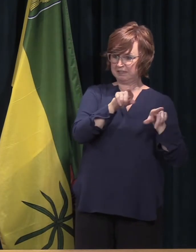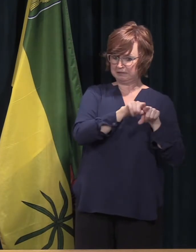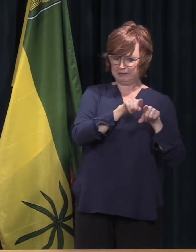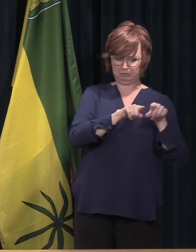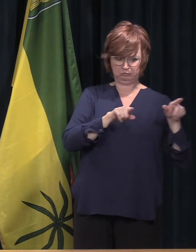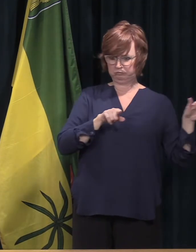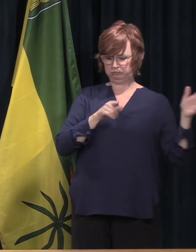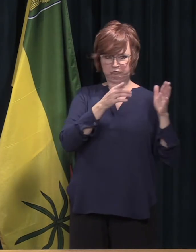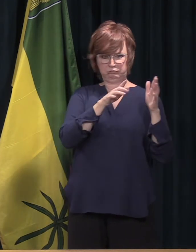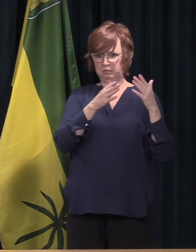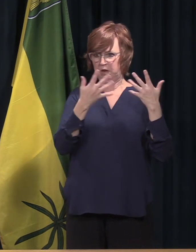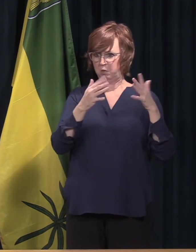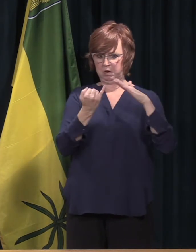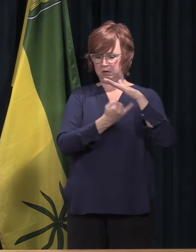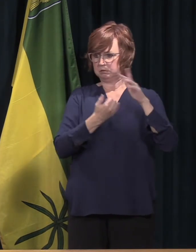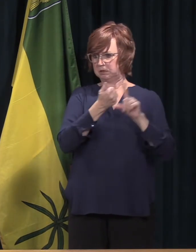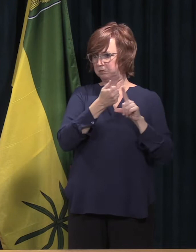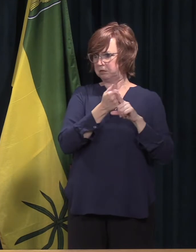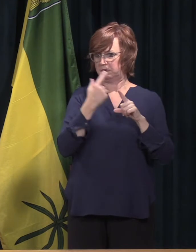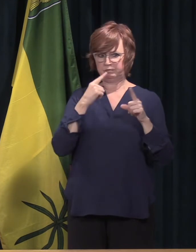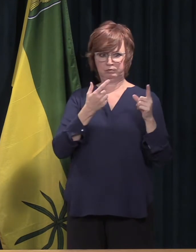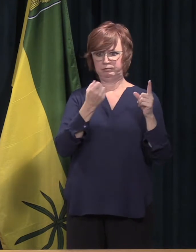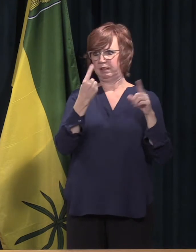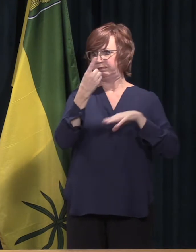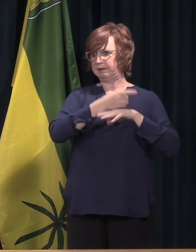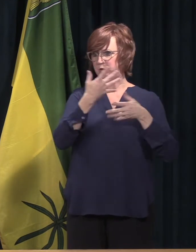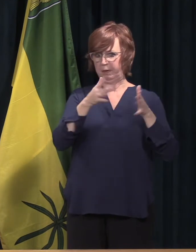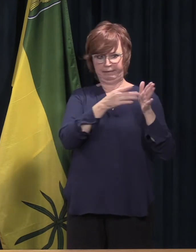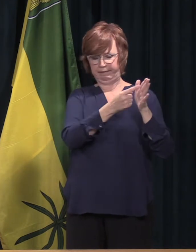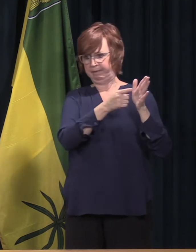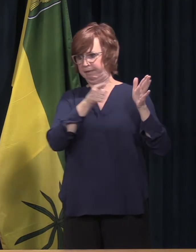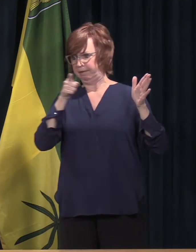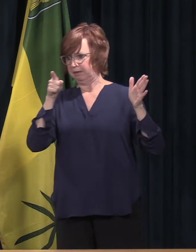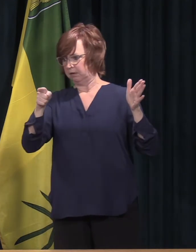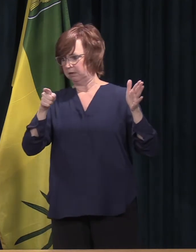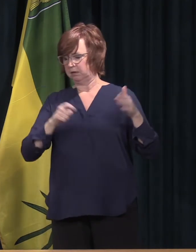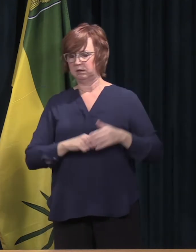whenever you're in a crowded situation, if it's an airplane, a bus, a train,